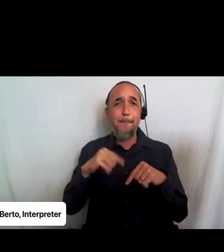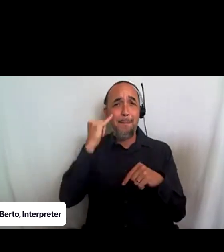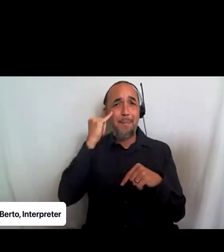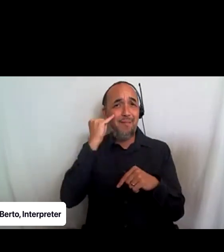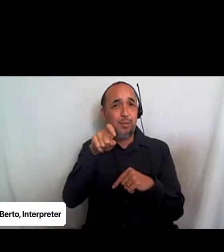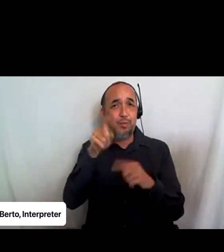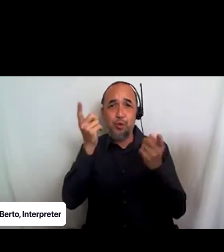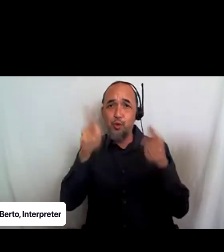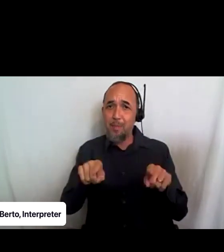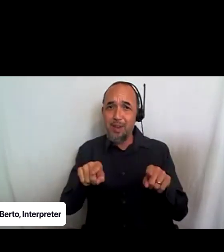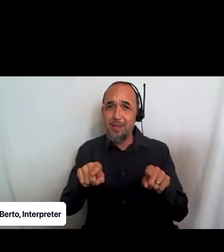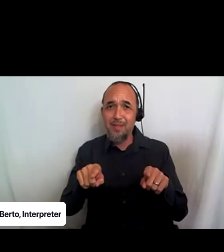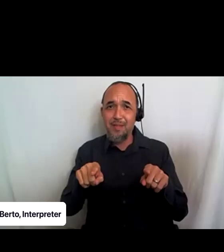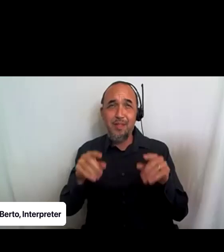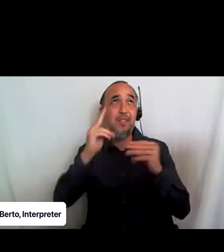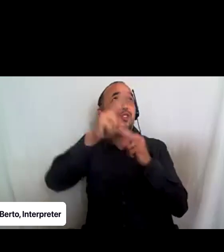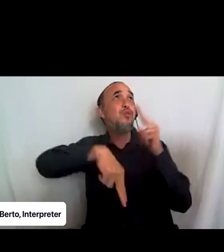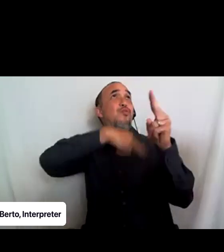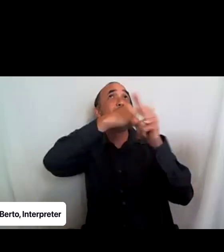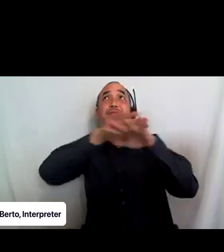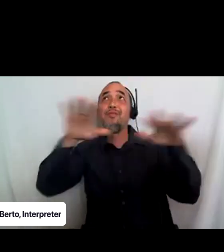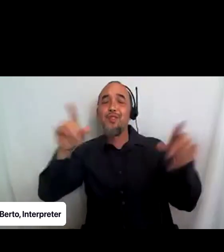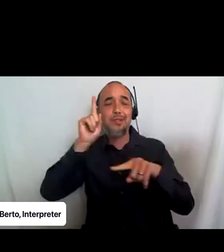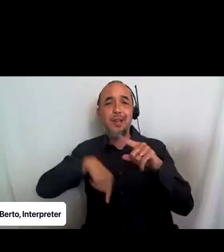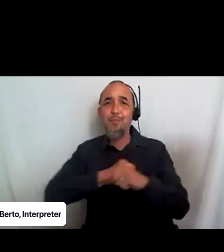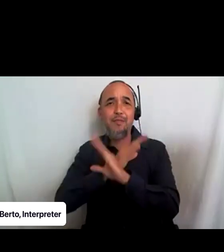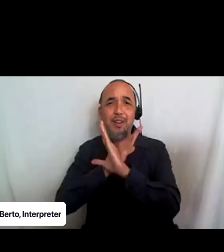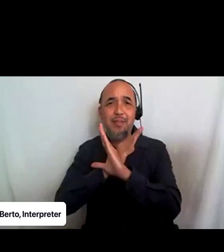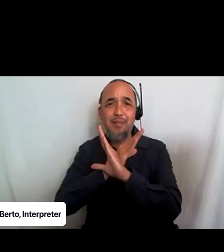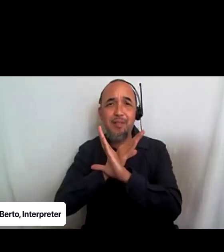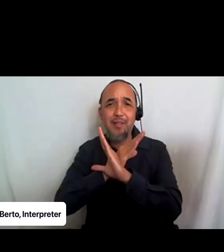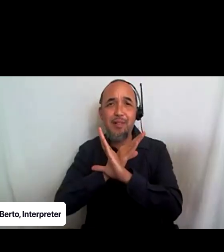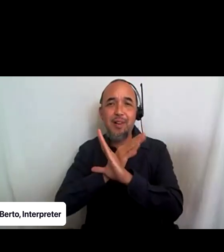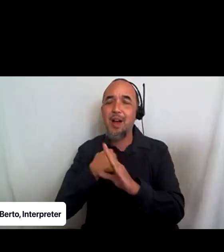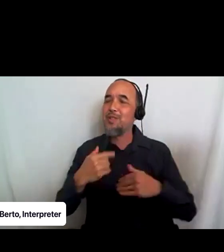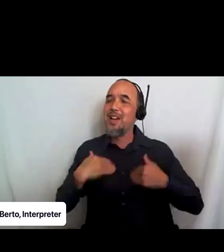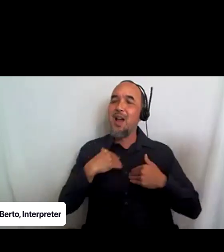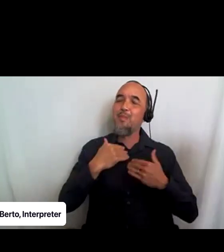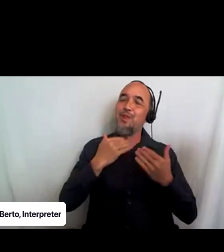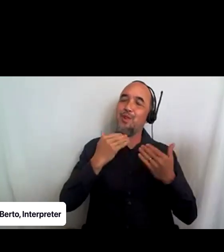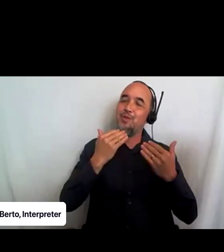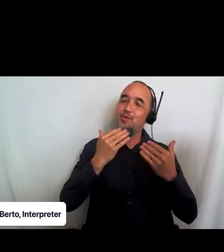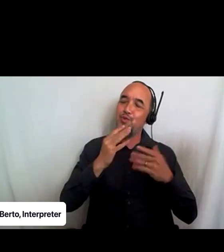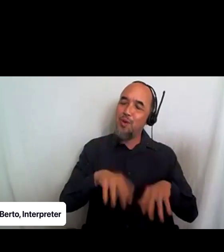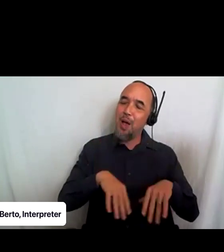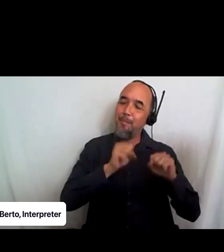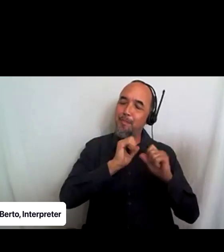from coming to you. So I was so happy to play Roach. But if I could choose any other